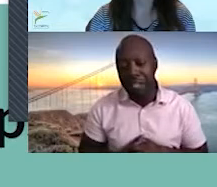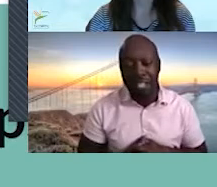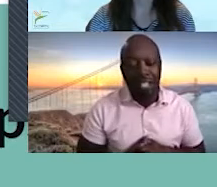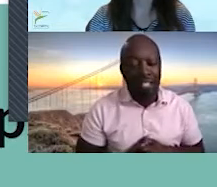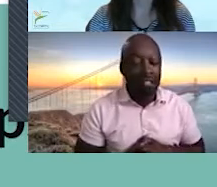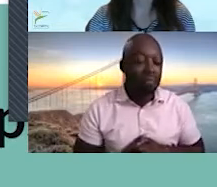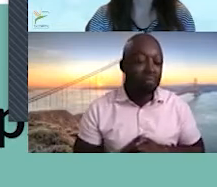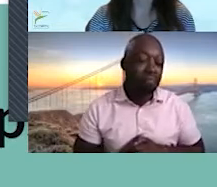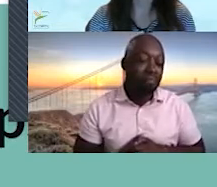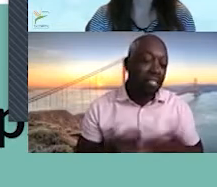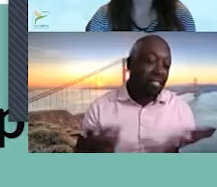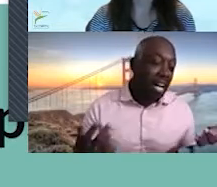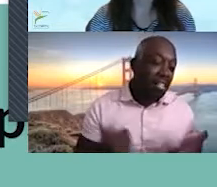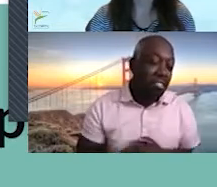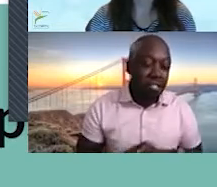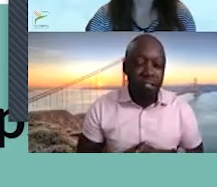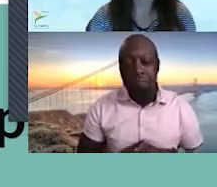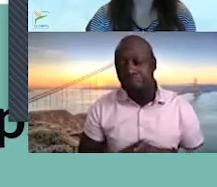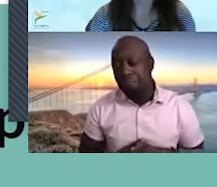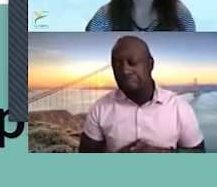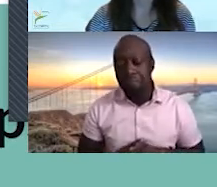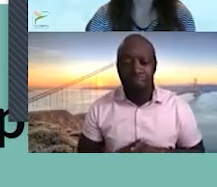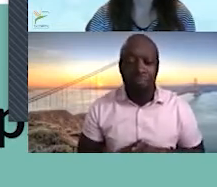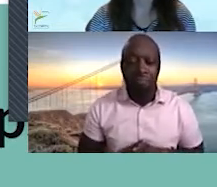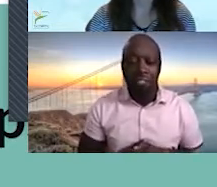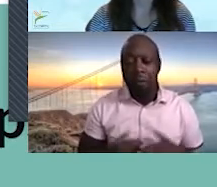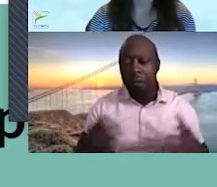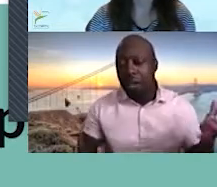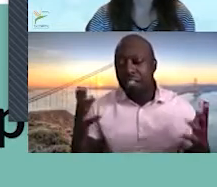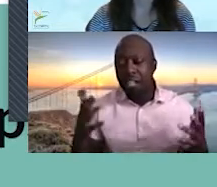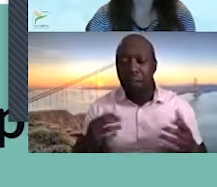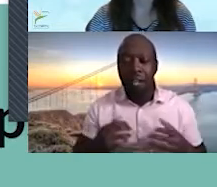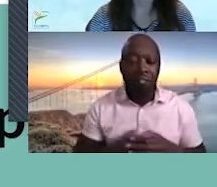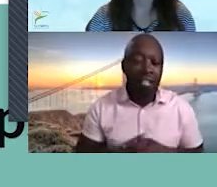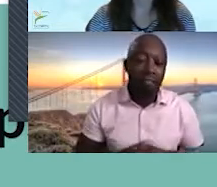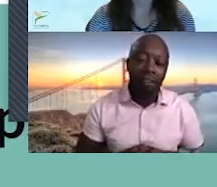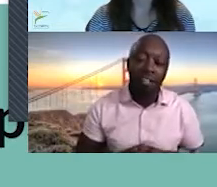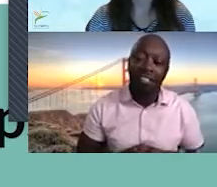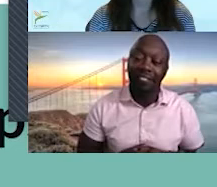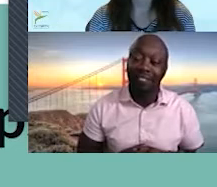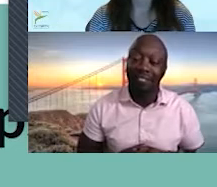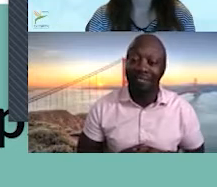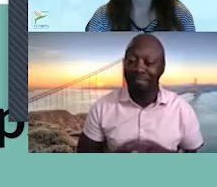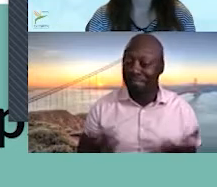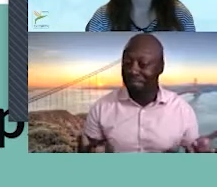to me. My dad too. So I'm gonna wake them up at 3 a.m.